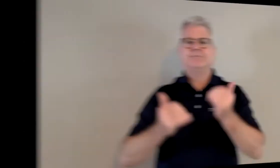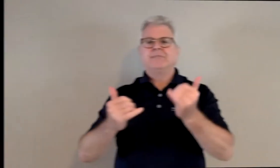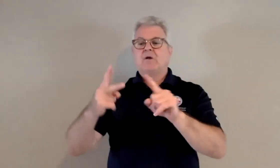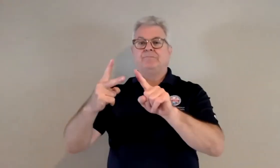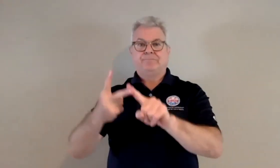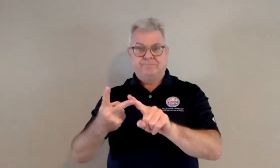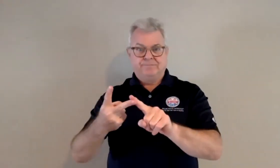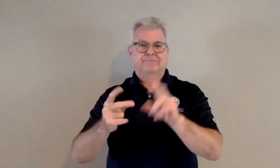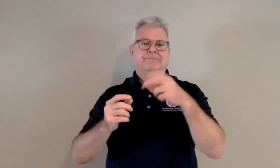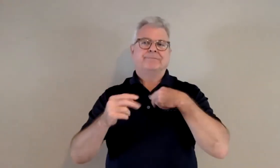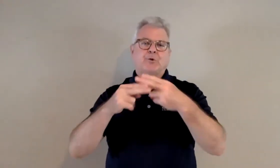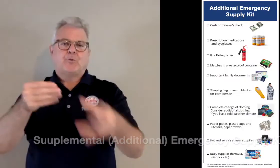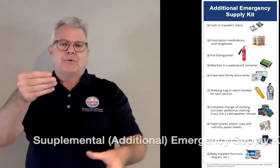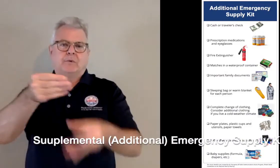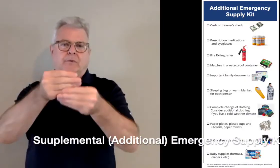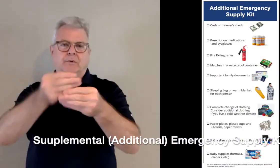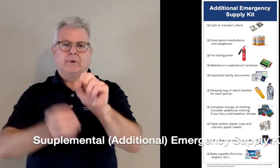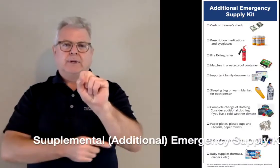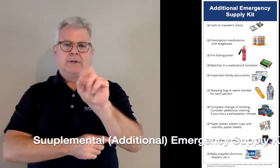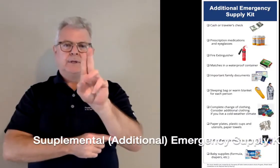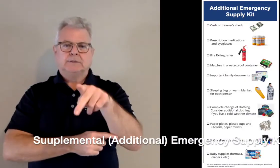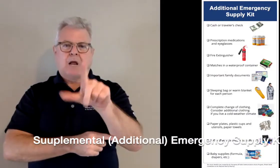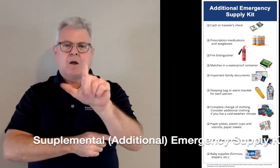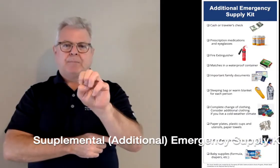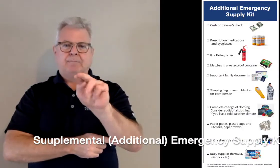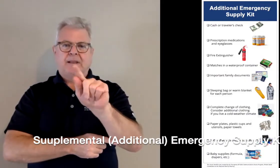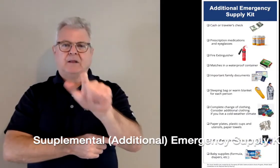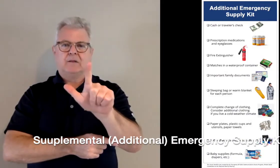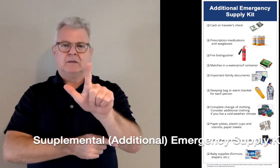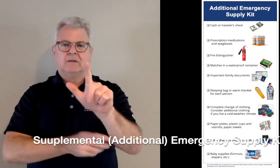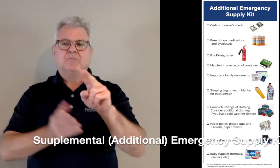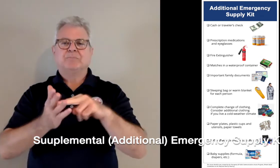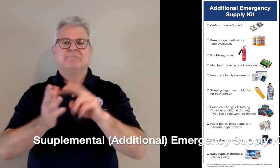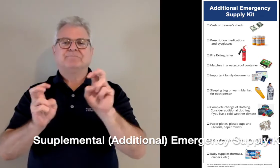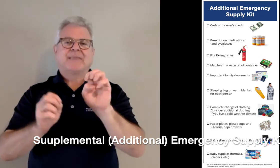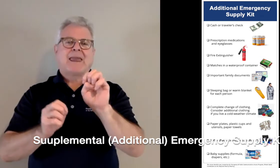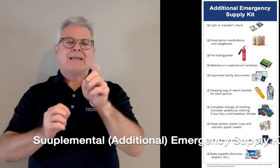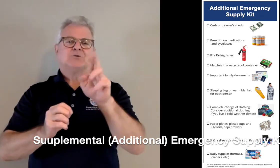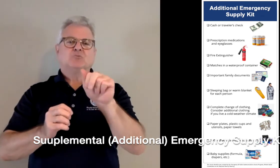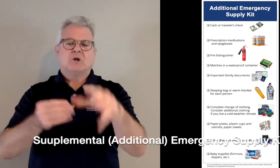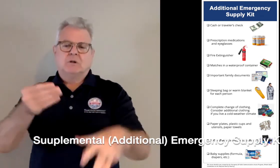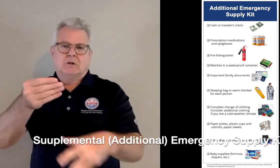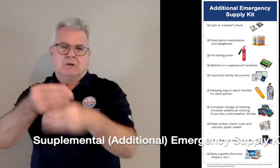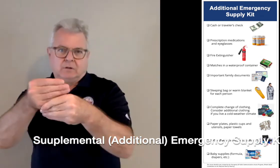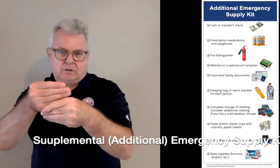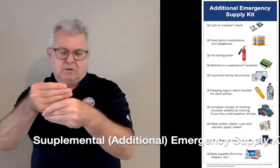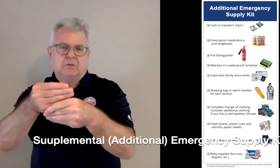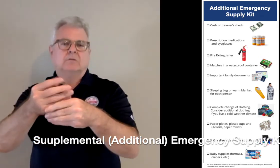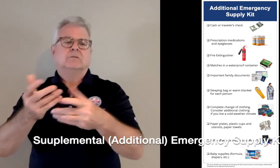Those are some of the basic things. Secondly, there are some supplemental things that you would want